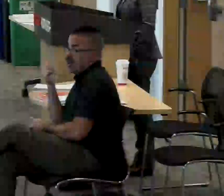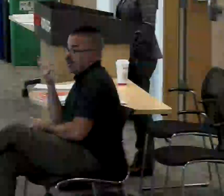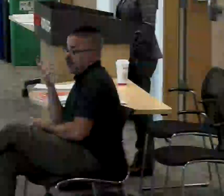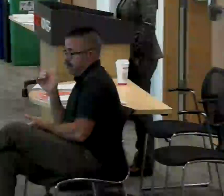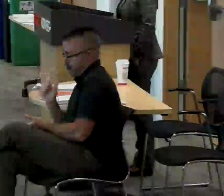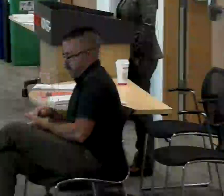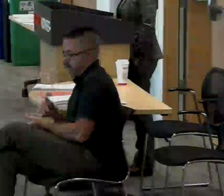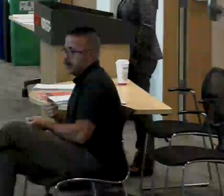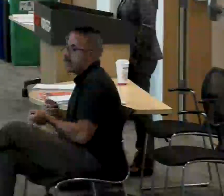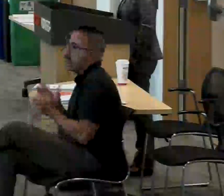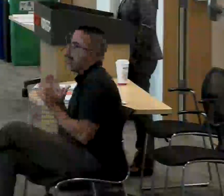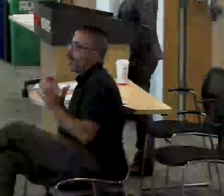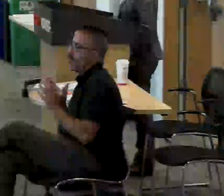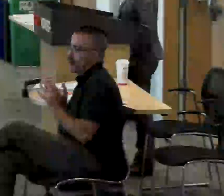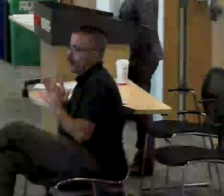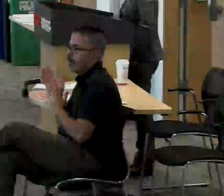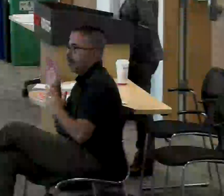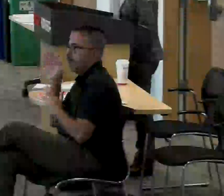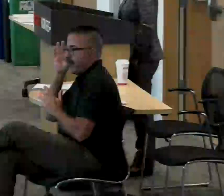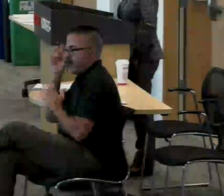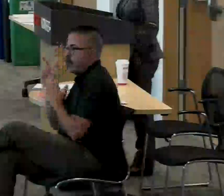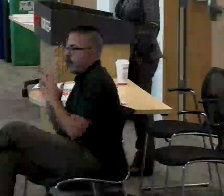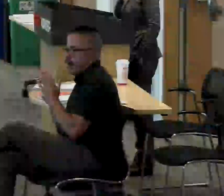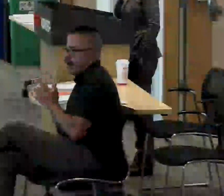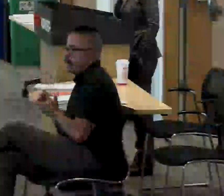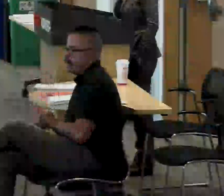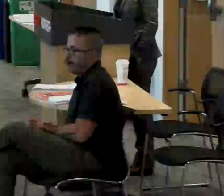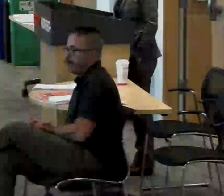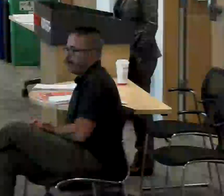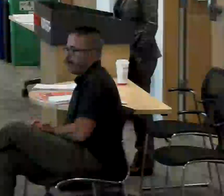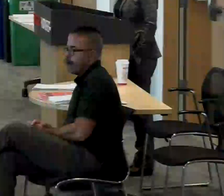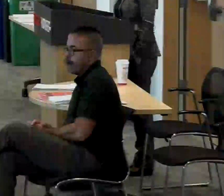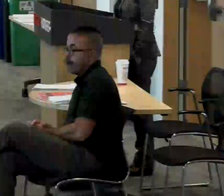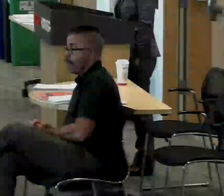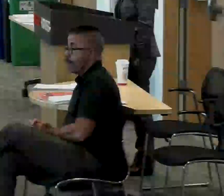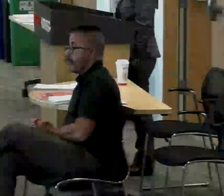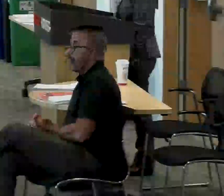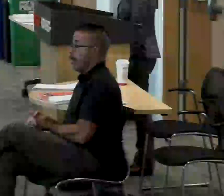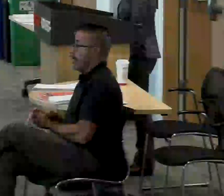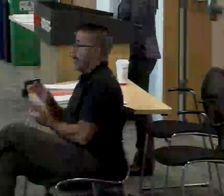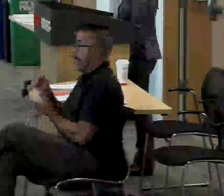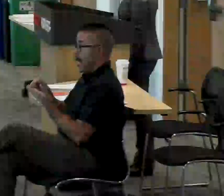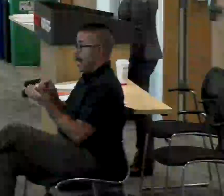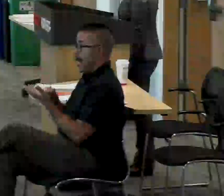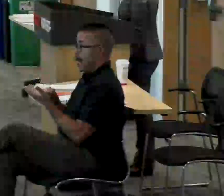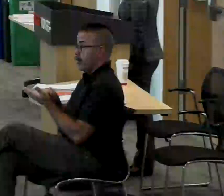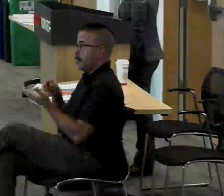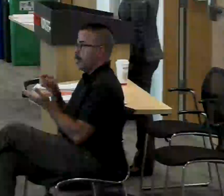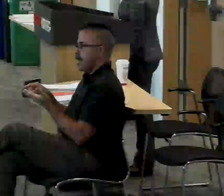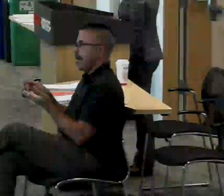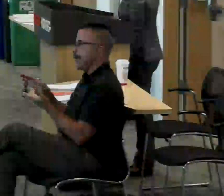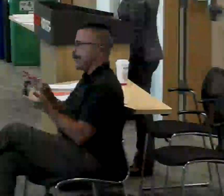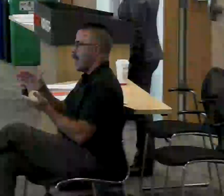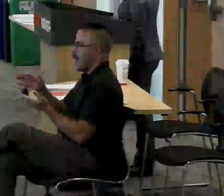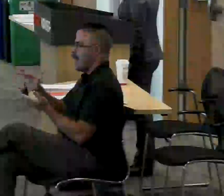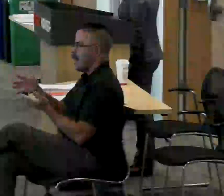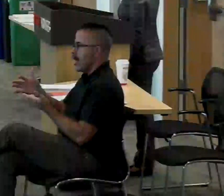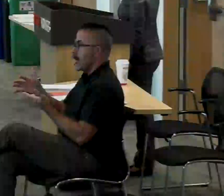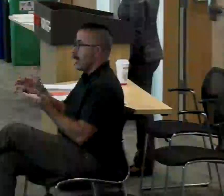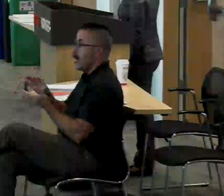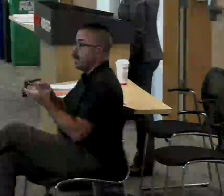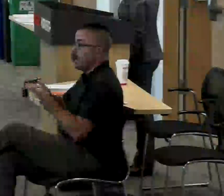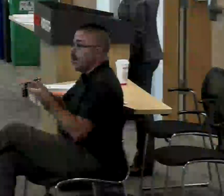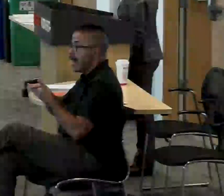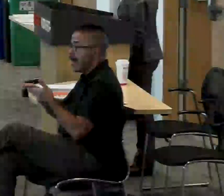that's allowable per the federal law. So accounts function like a checking and a savings account. And for those of you that